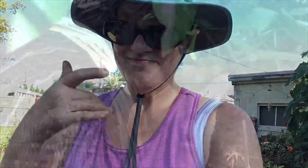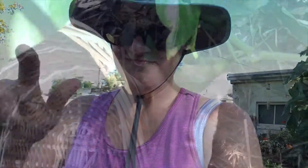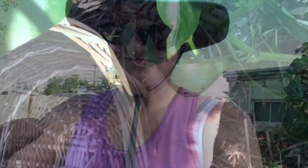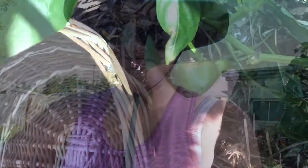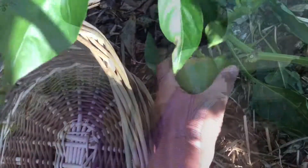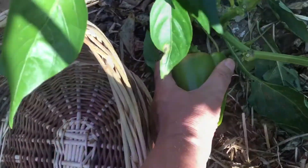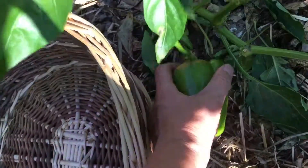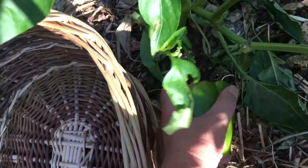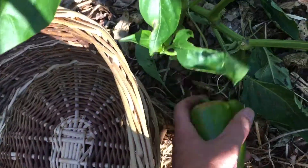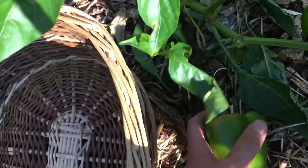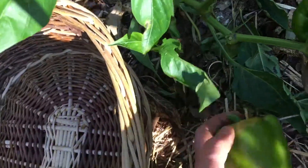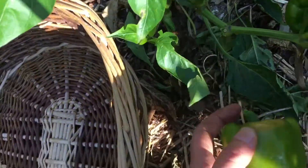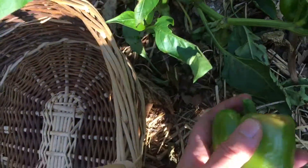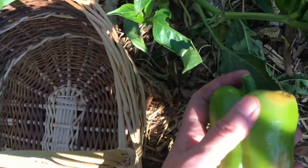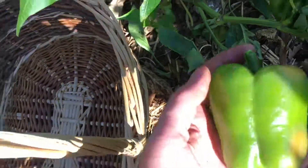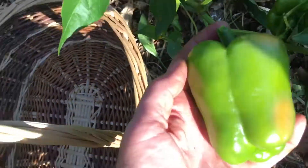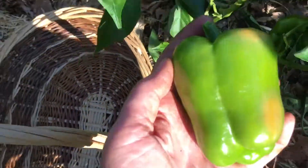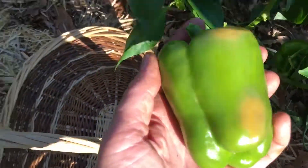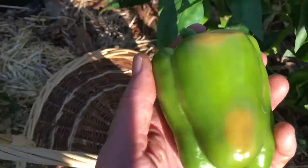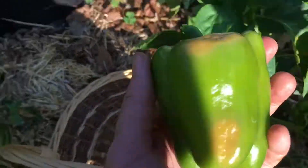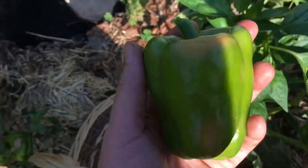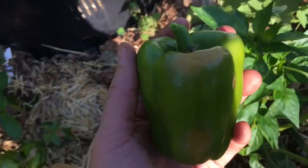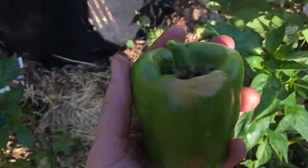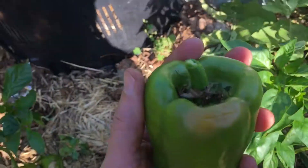grow. That's exciting.